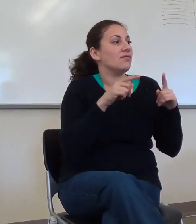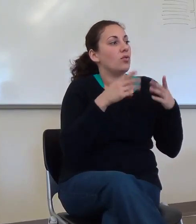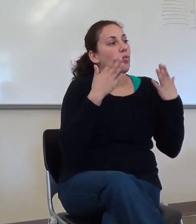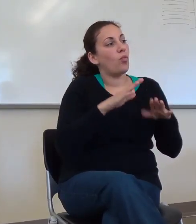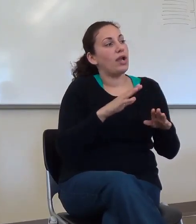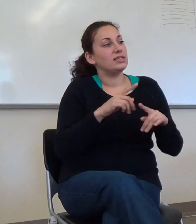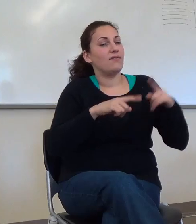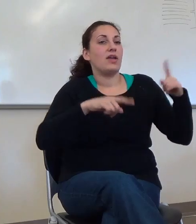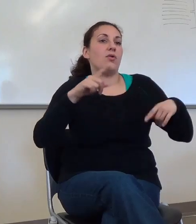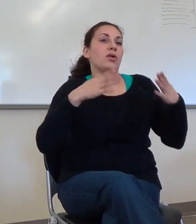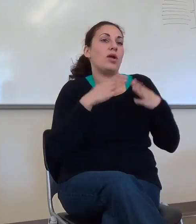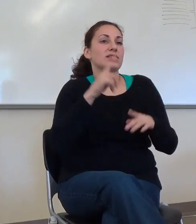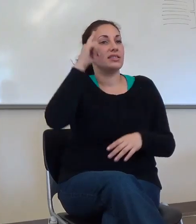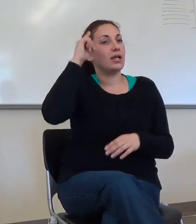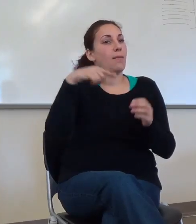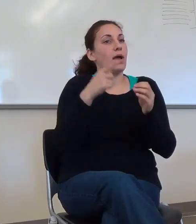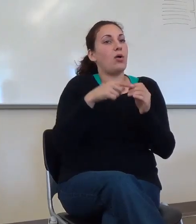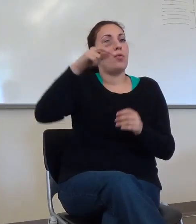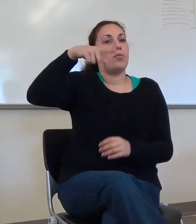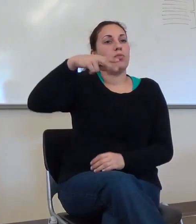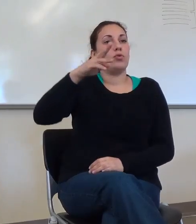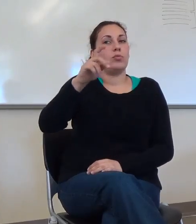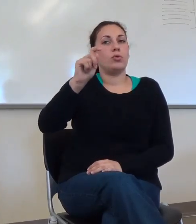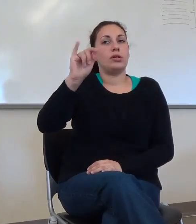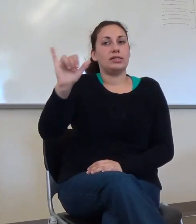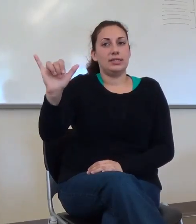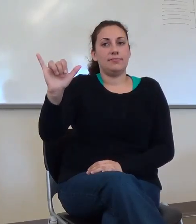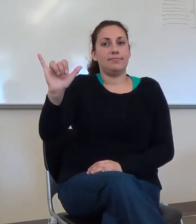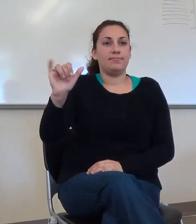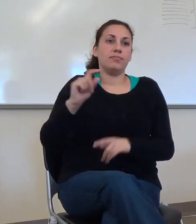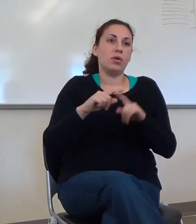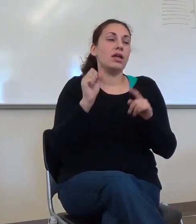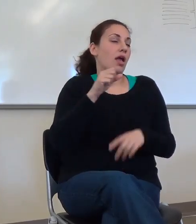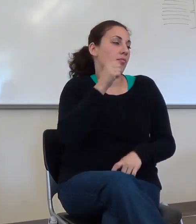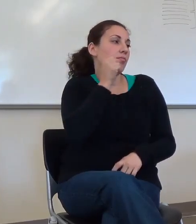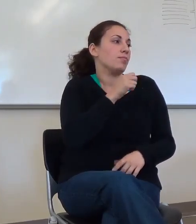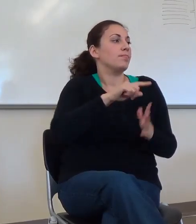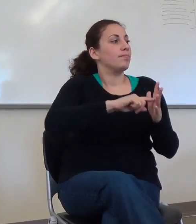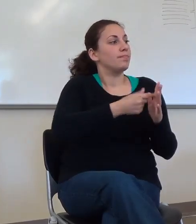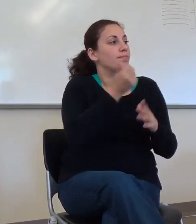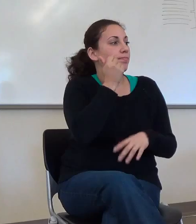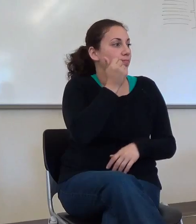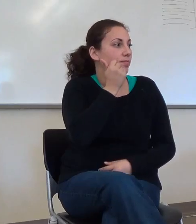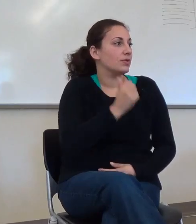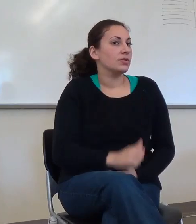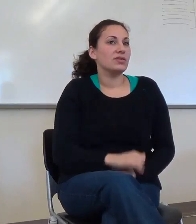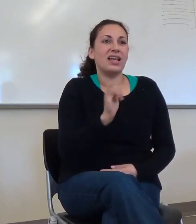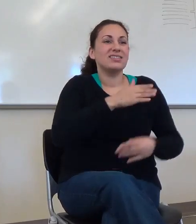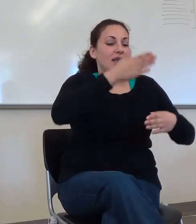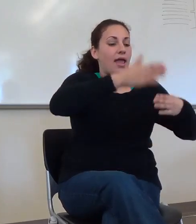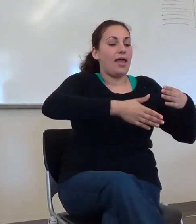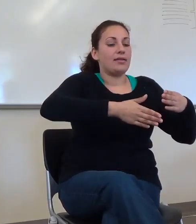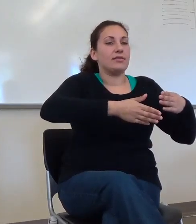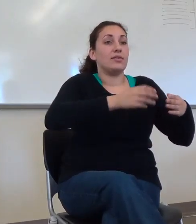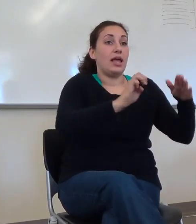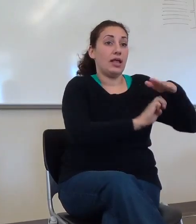you're right, exactly, okay? So yeah, the end of the elementary school years, when people's bodies start to change, when they start to